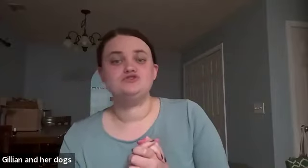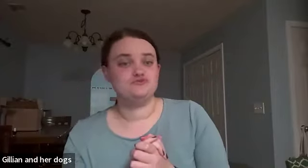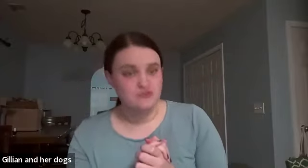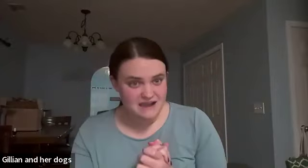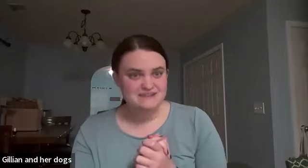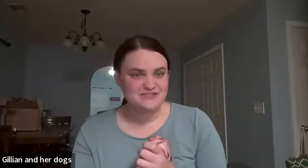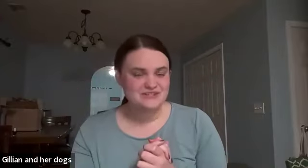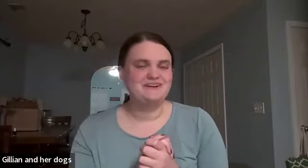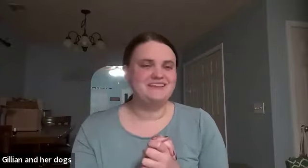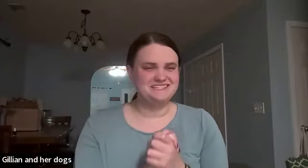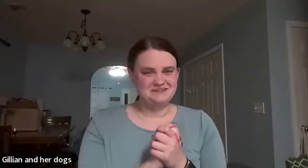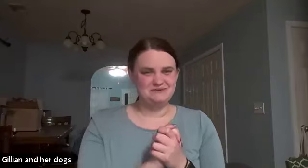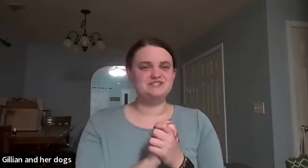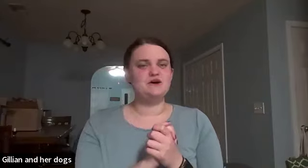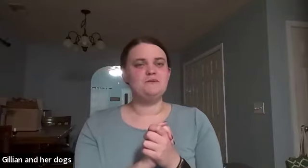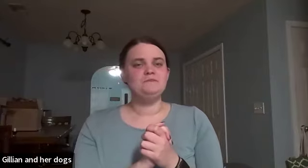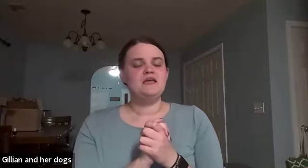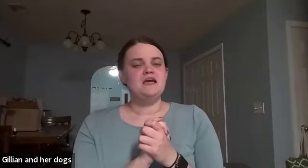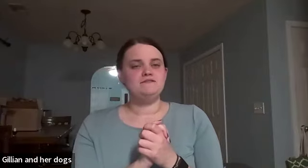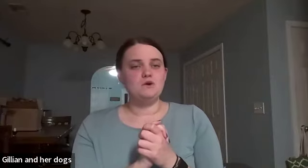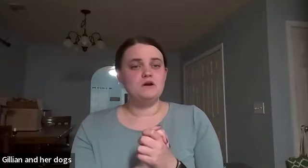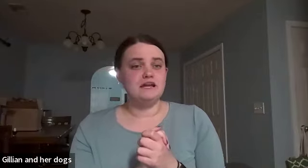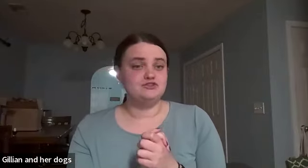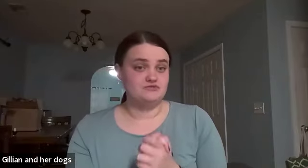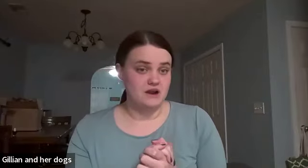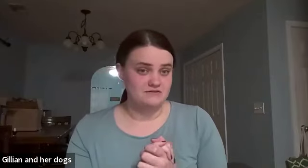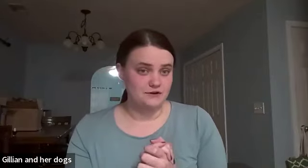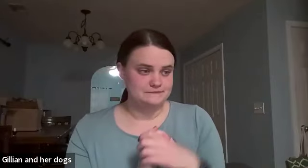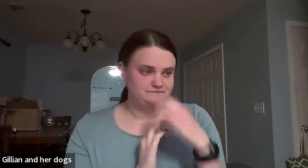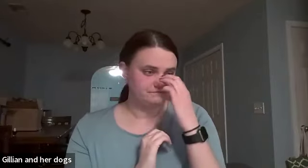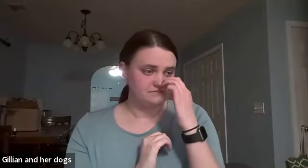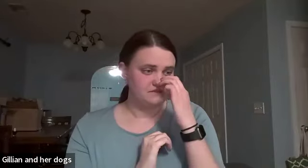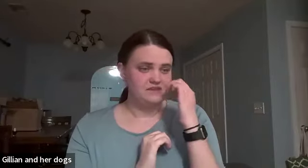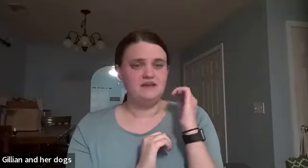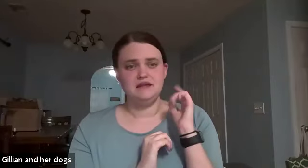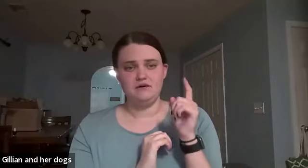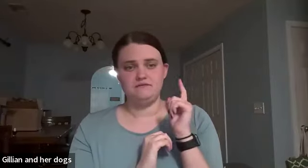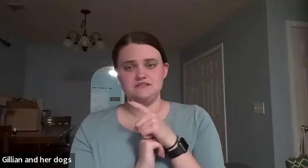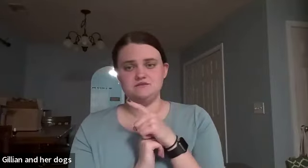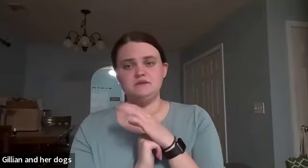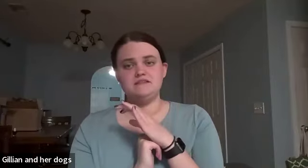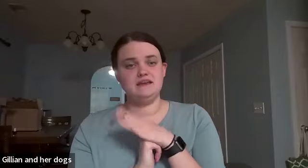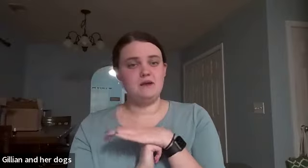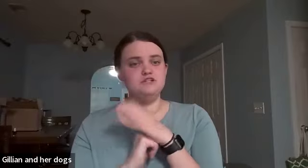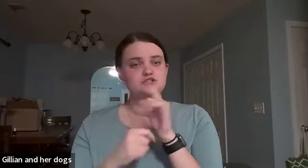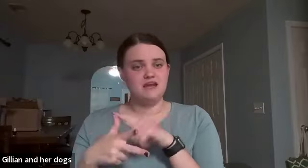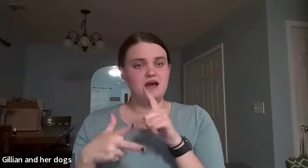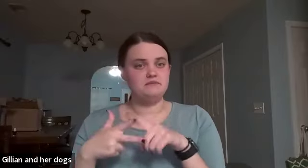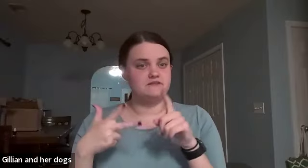That. Driver, okay, that's a good one. So if you were a driver, now for this one being like, I'm going to do cab,